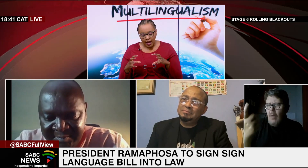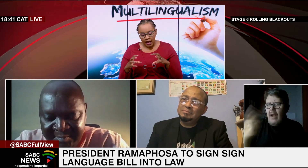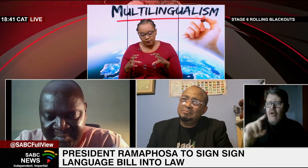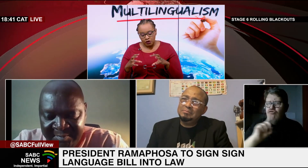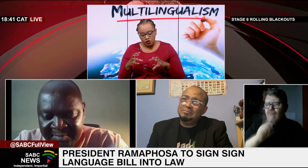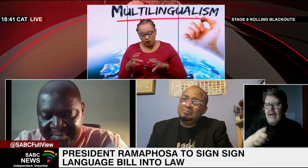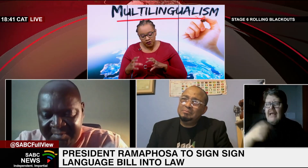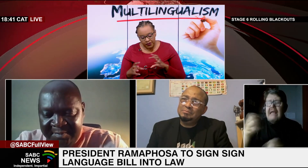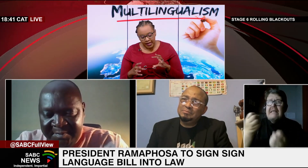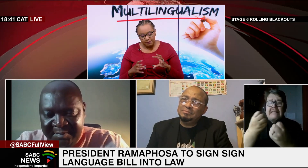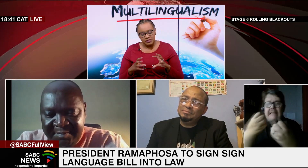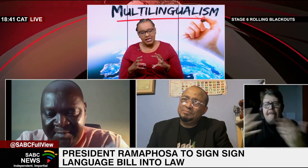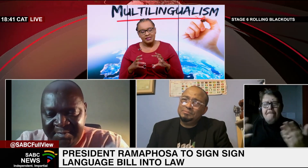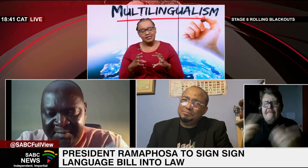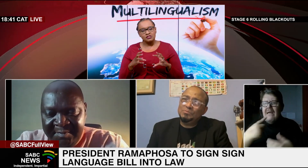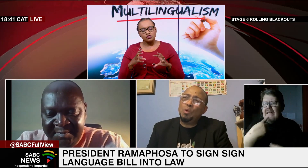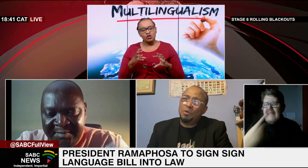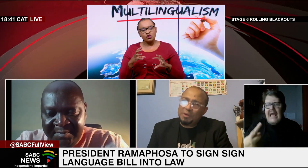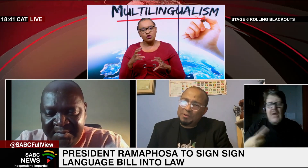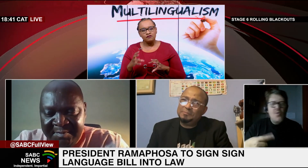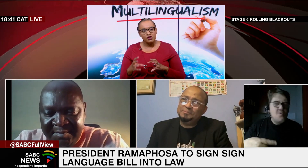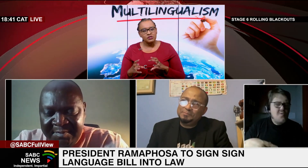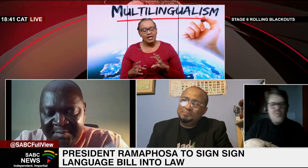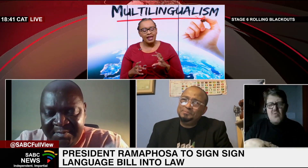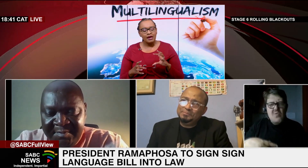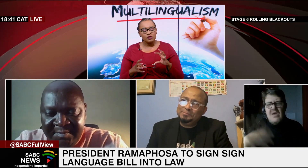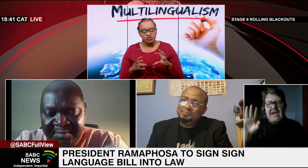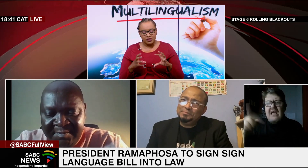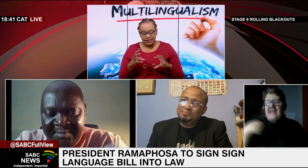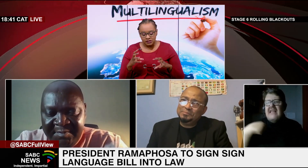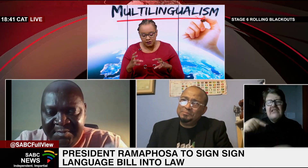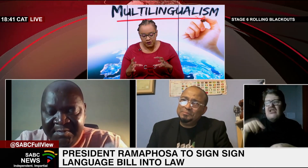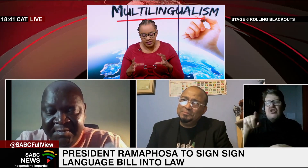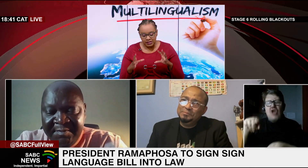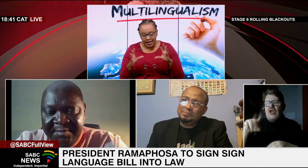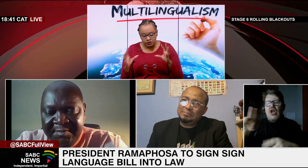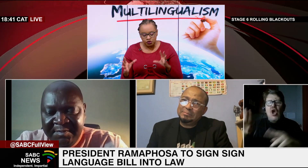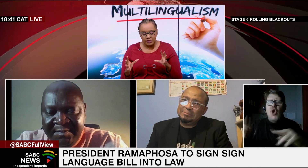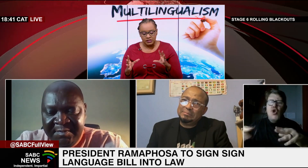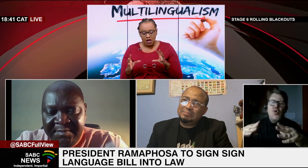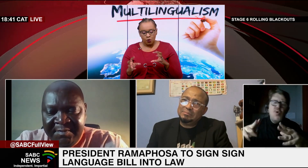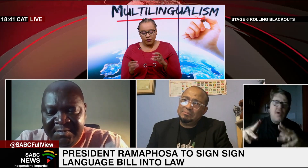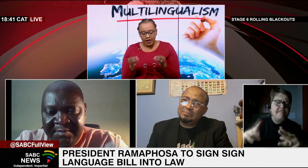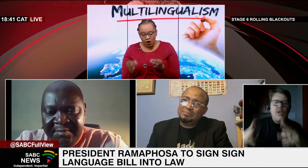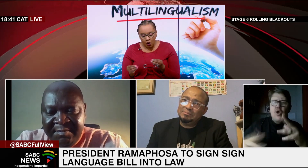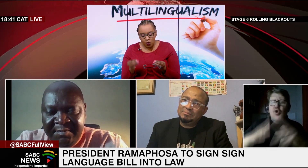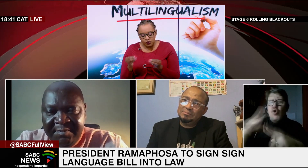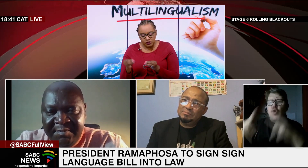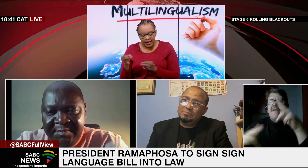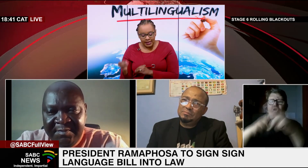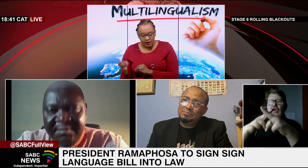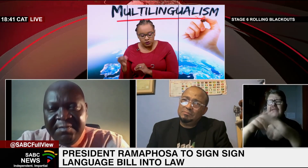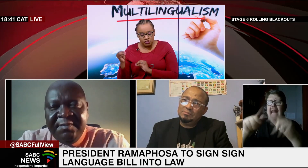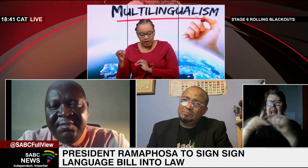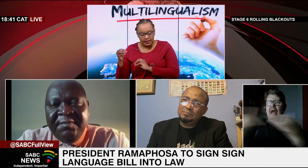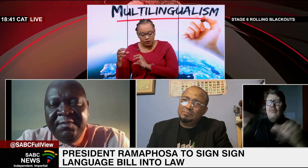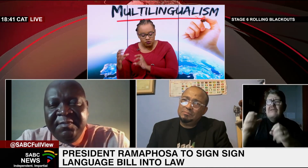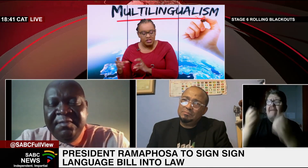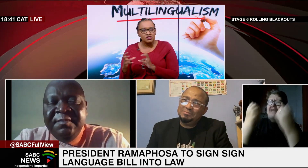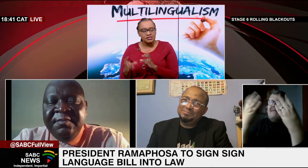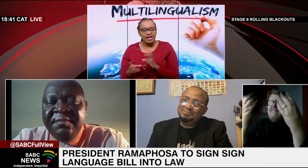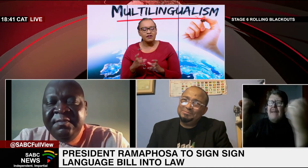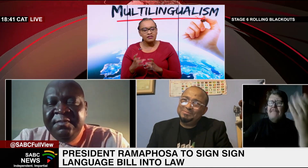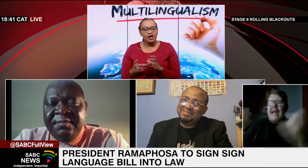how, for them saying that this is not a universal language. There are different countries with their own sign language